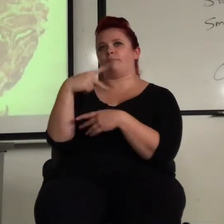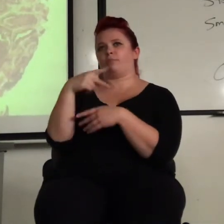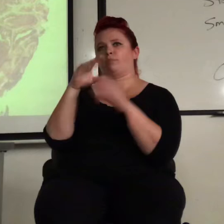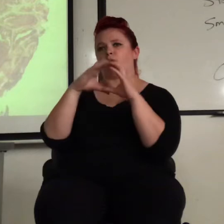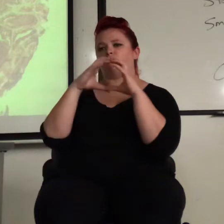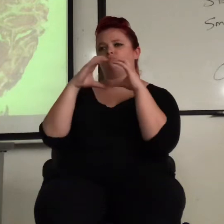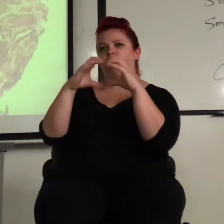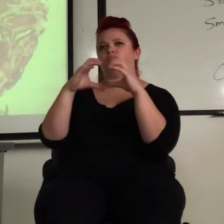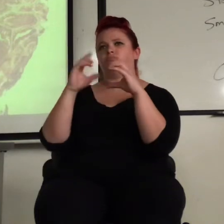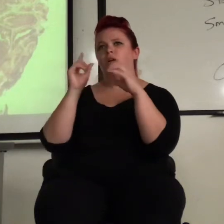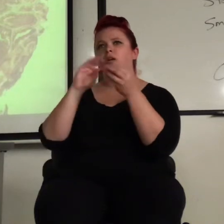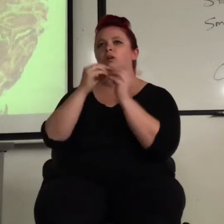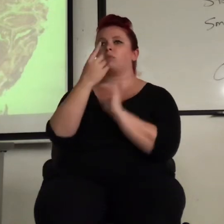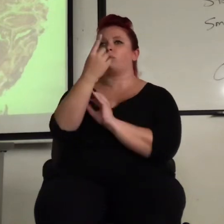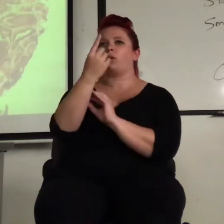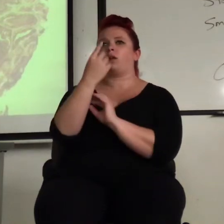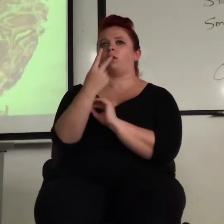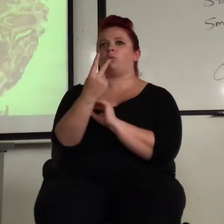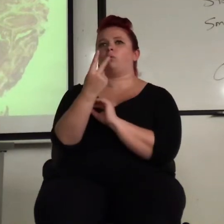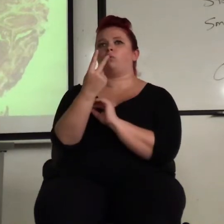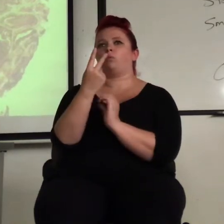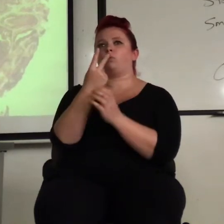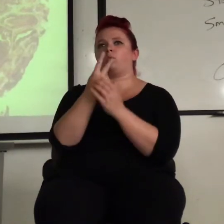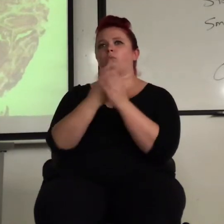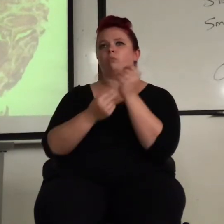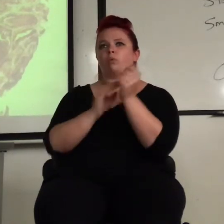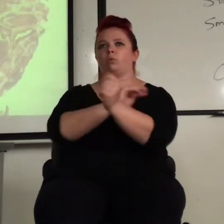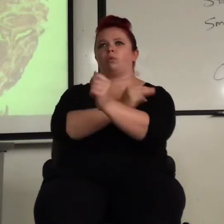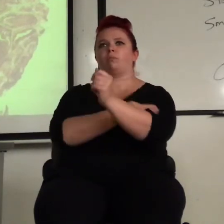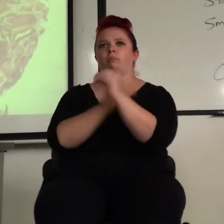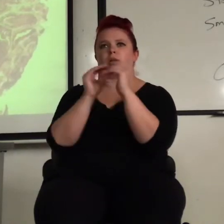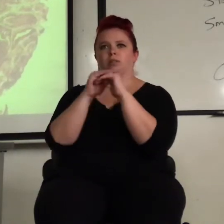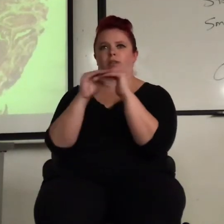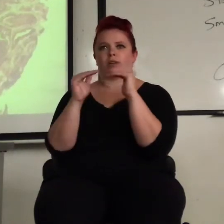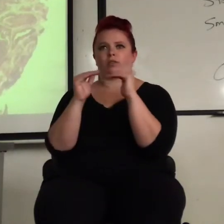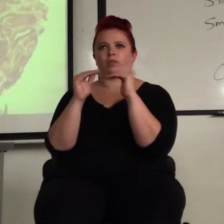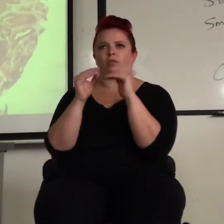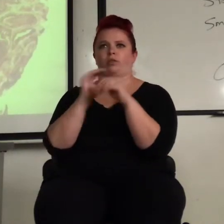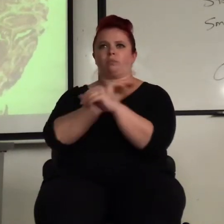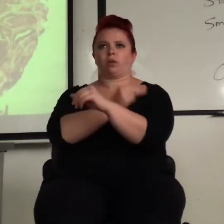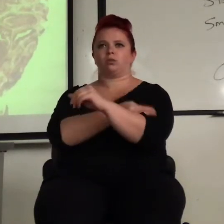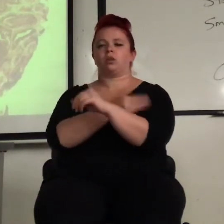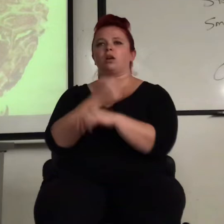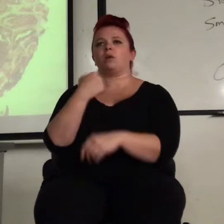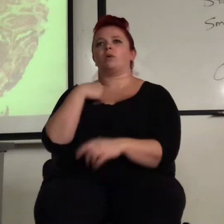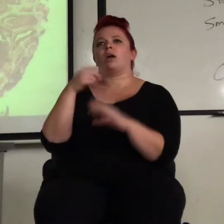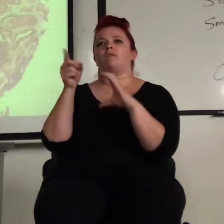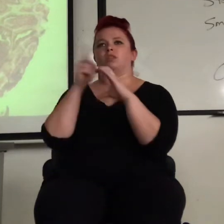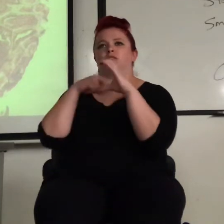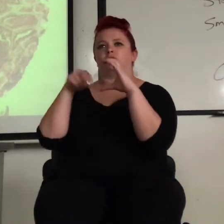Number 1 and number 2 is the muscle layer. We have circular,